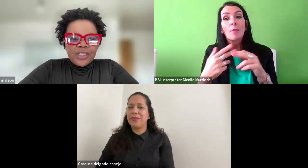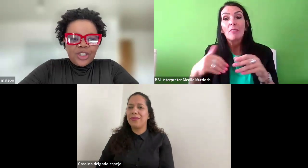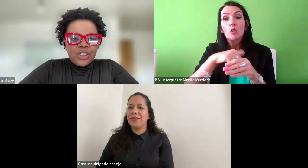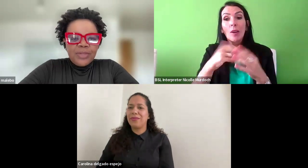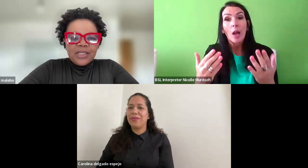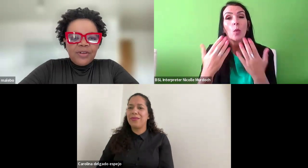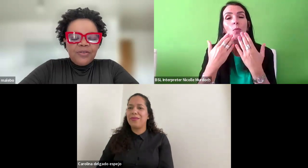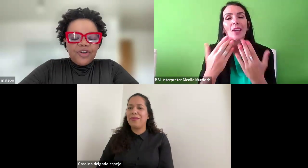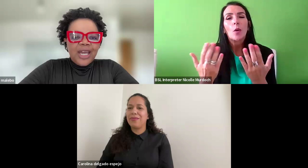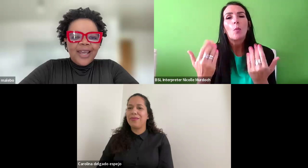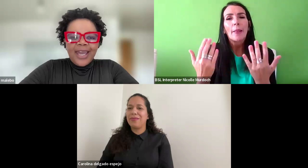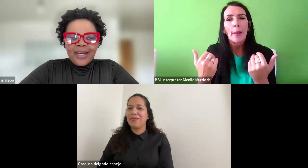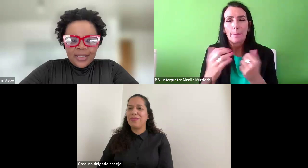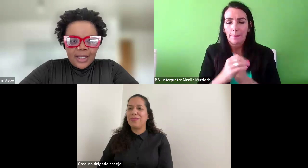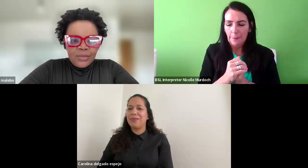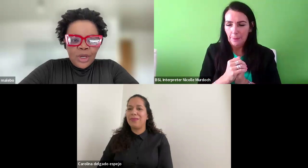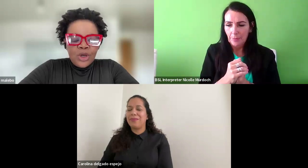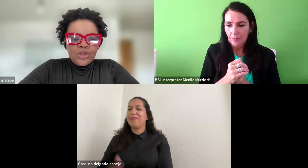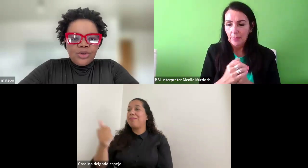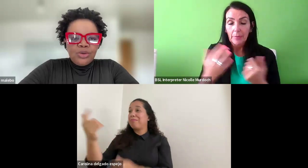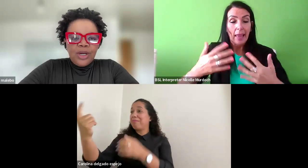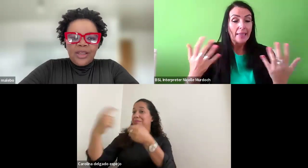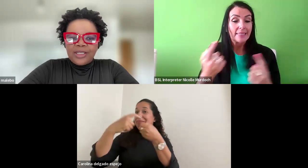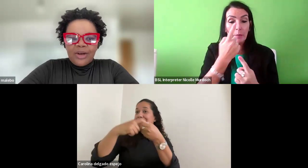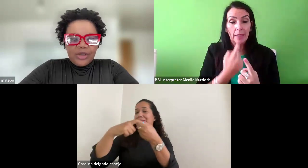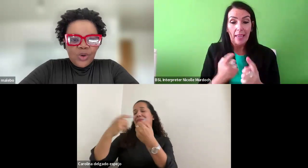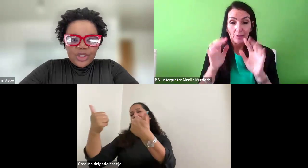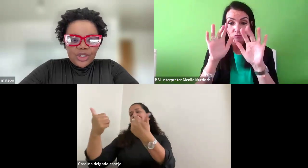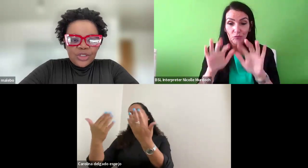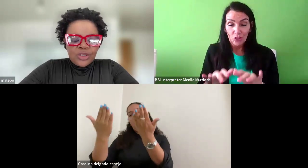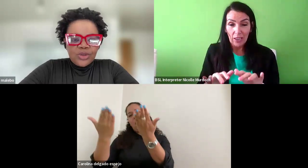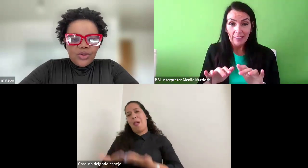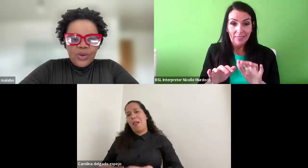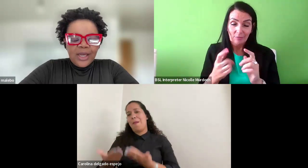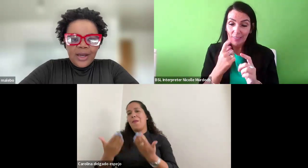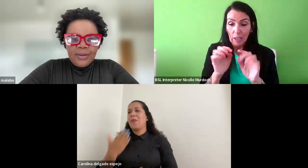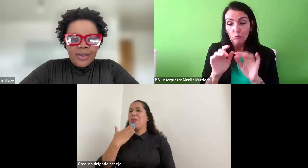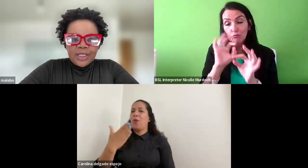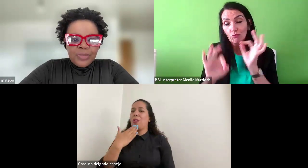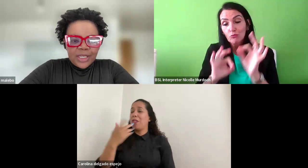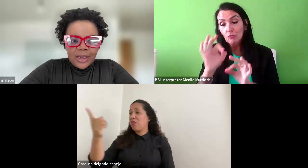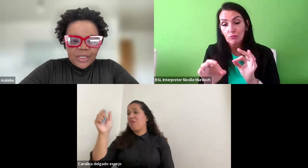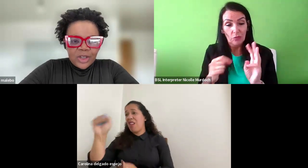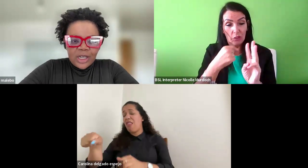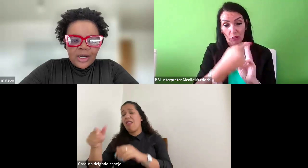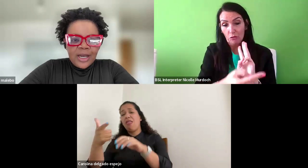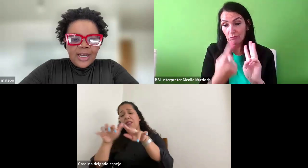the conversation. Please feel free at any time to either direct your question to a